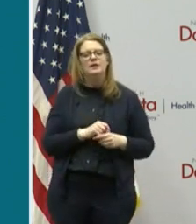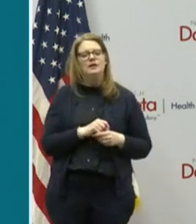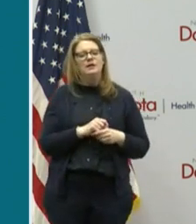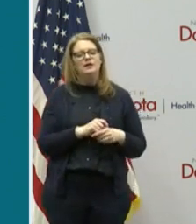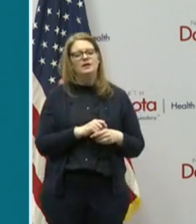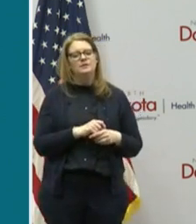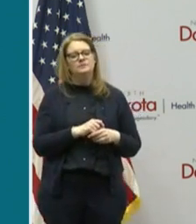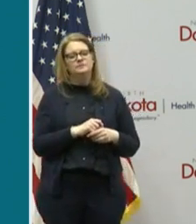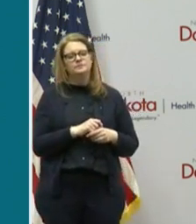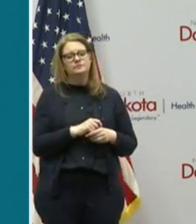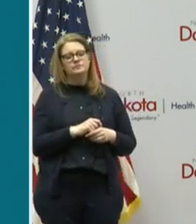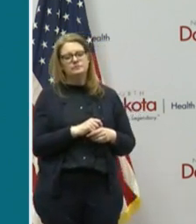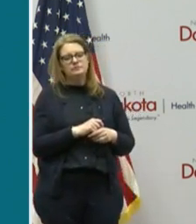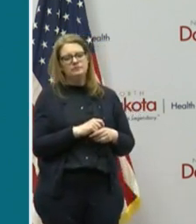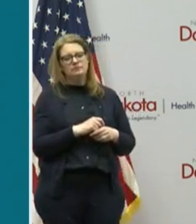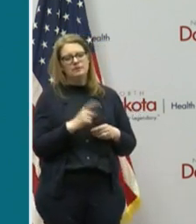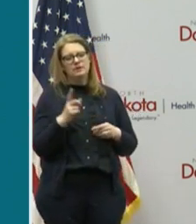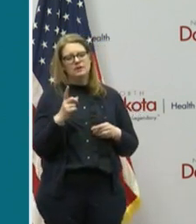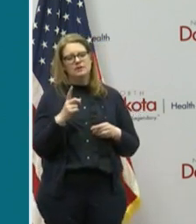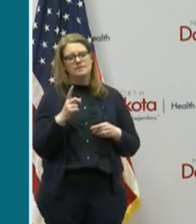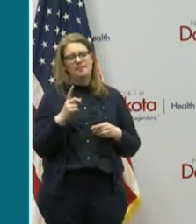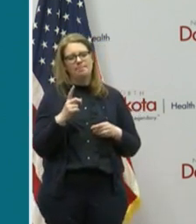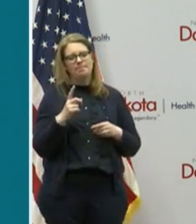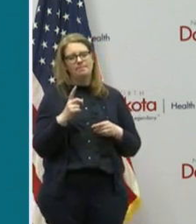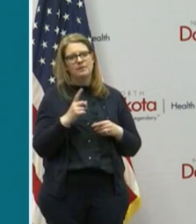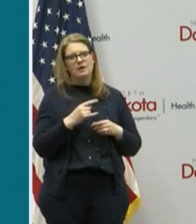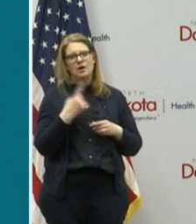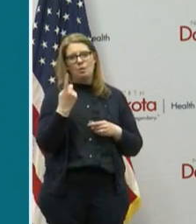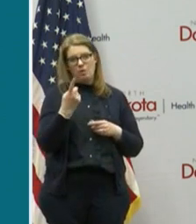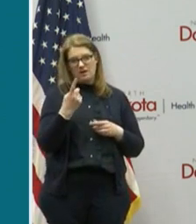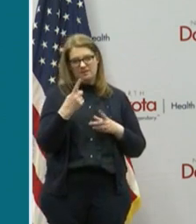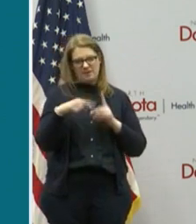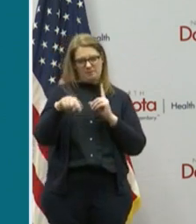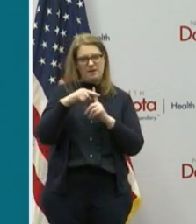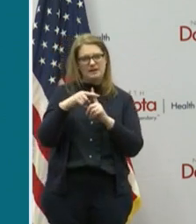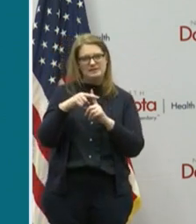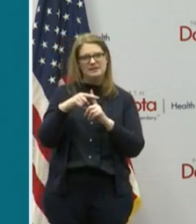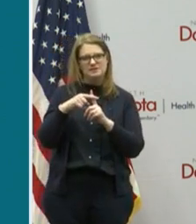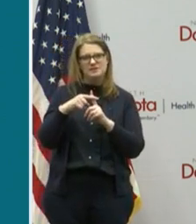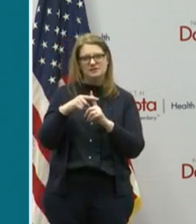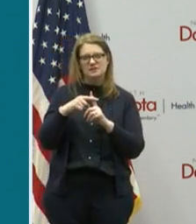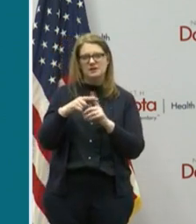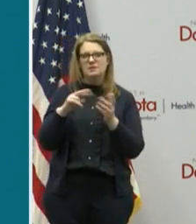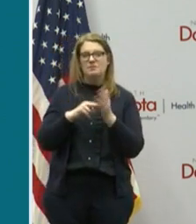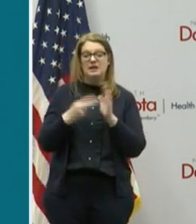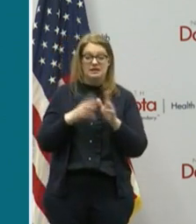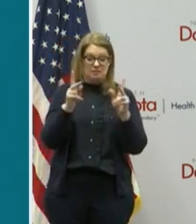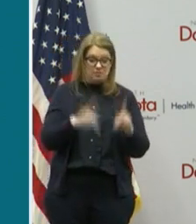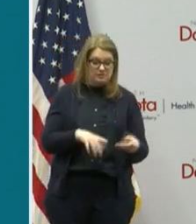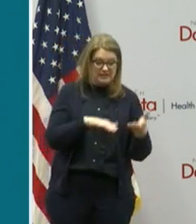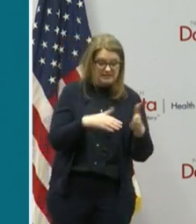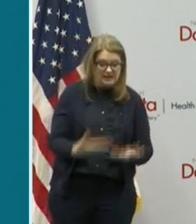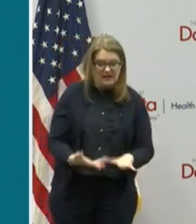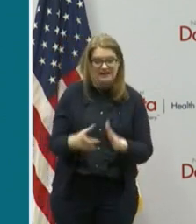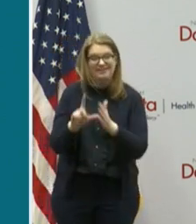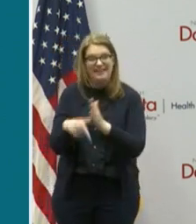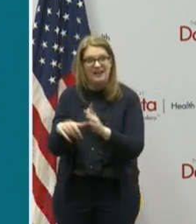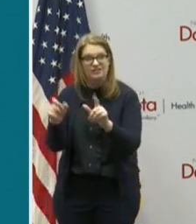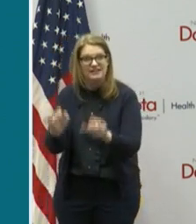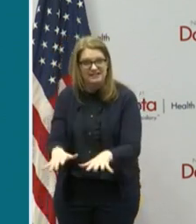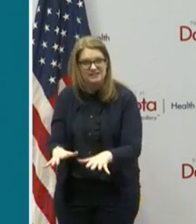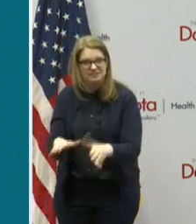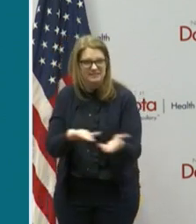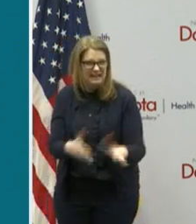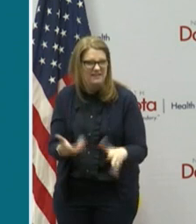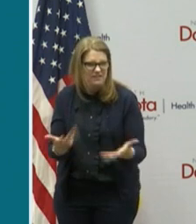positives from a mortality came posthumously, meaning it was a test after the person had passed away. And so